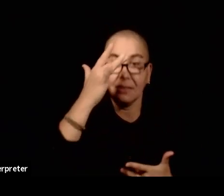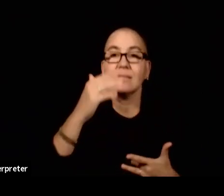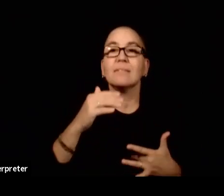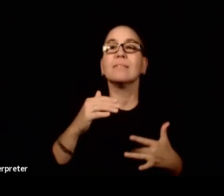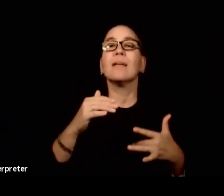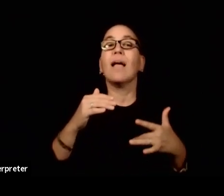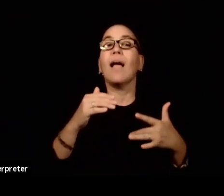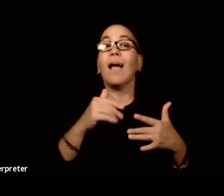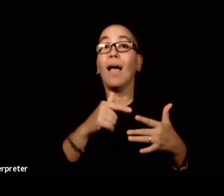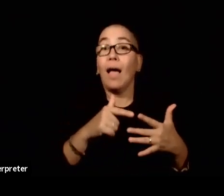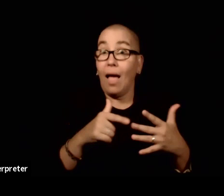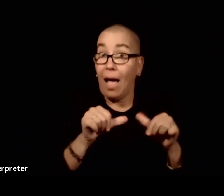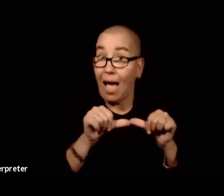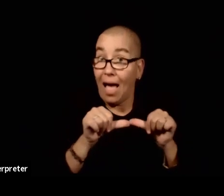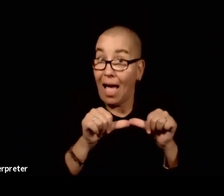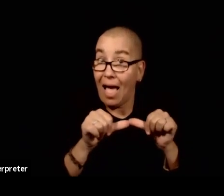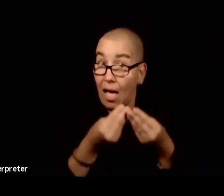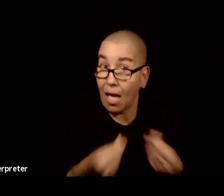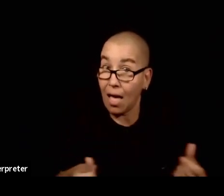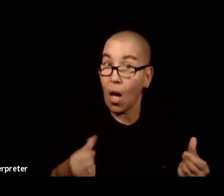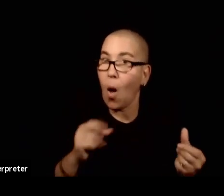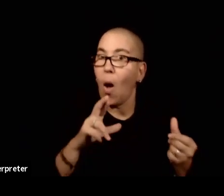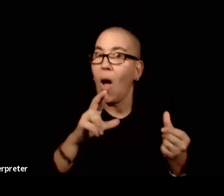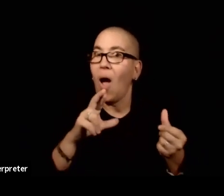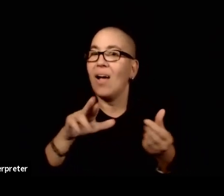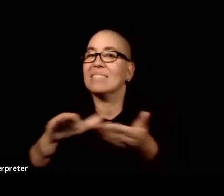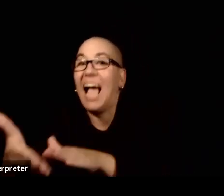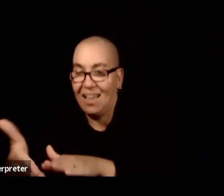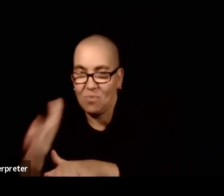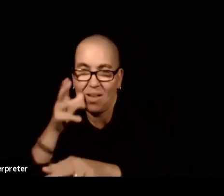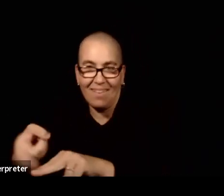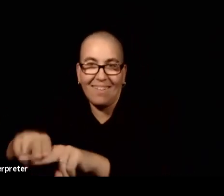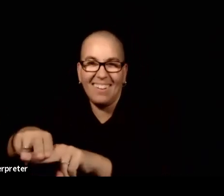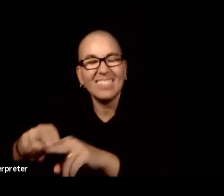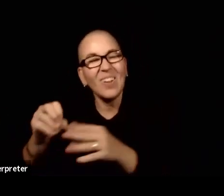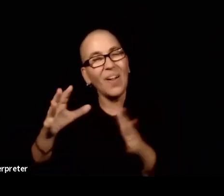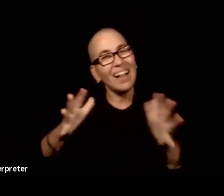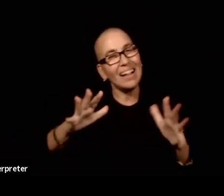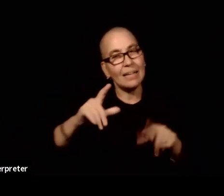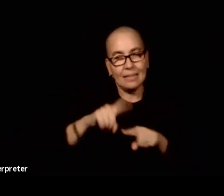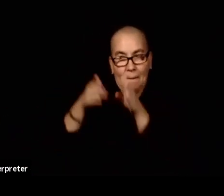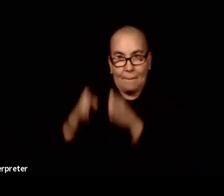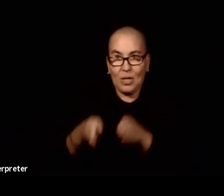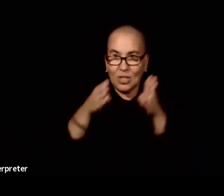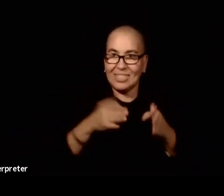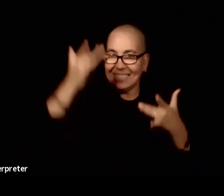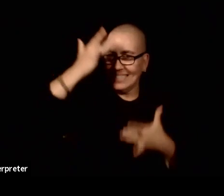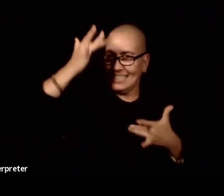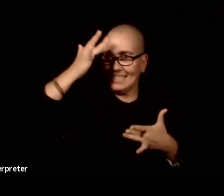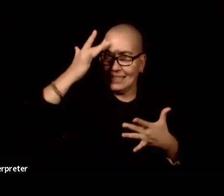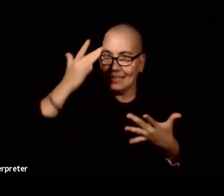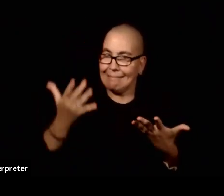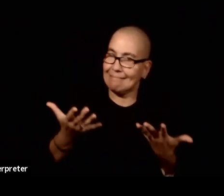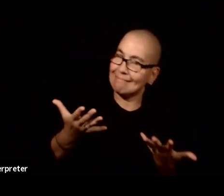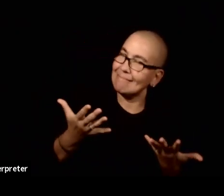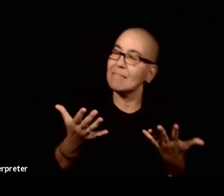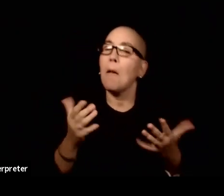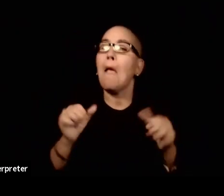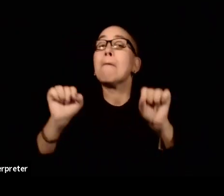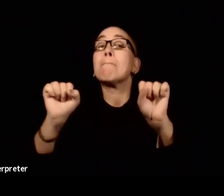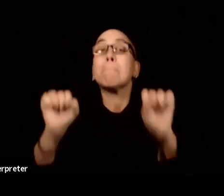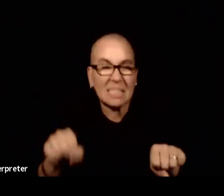the fact that there are cases means that other people will see cases in others that they have been around and exposed to,